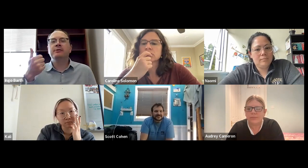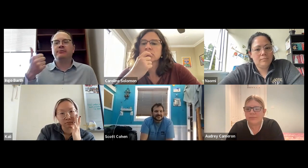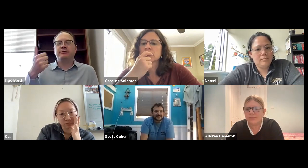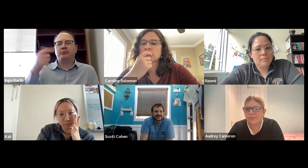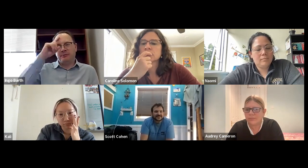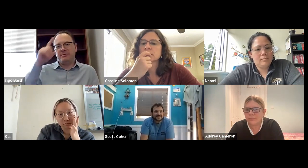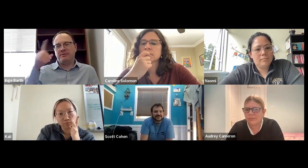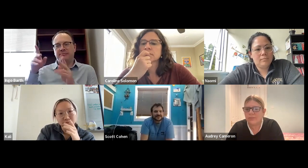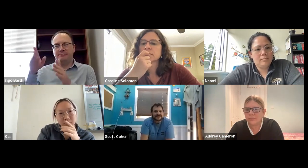Yeah.